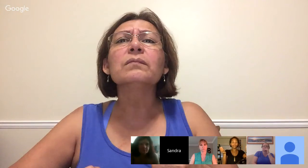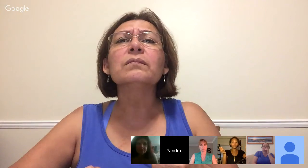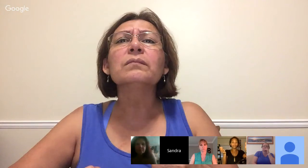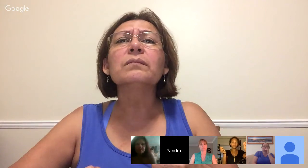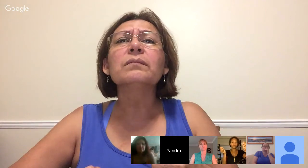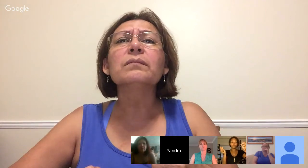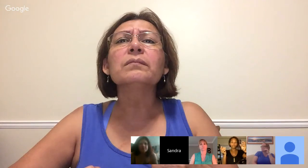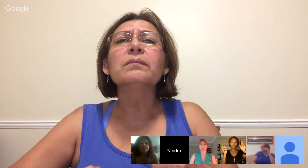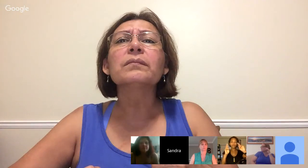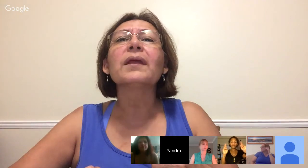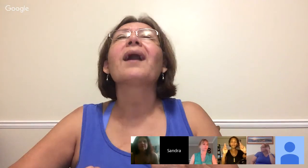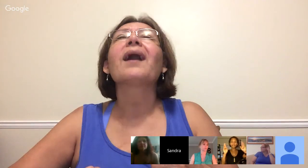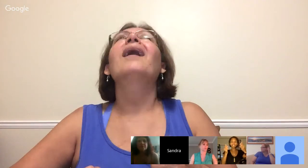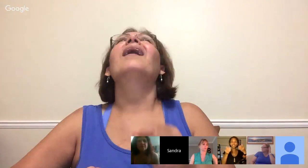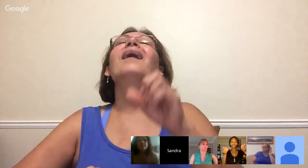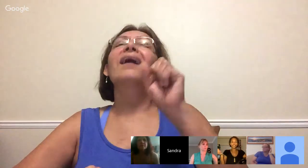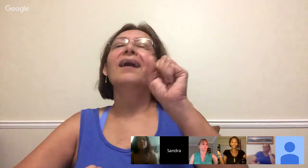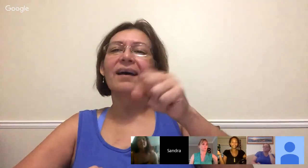material.